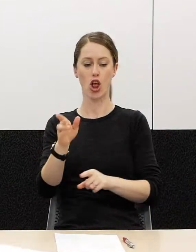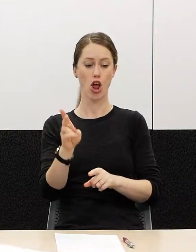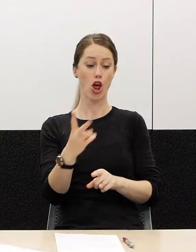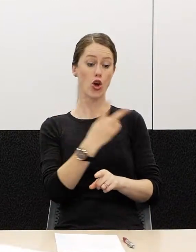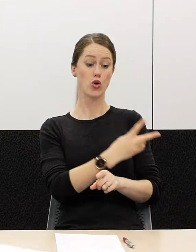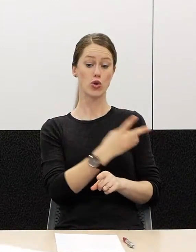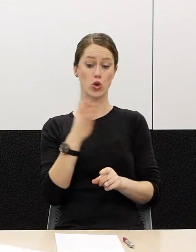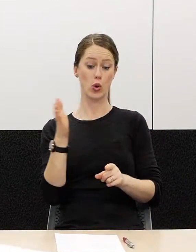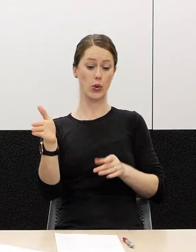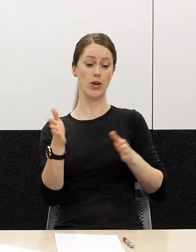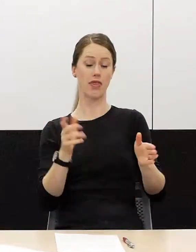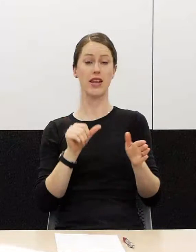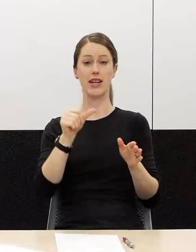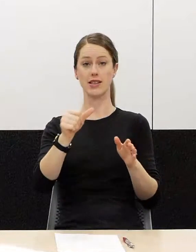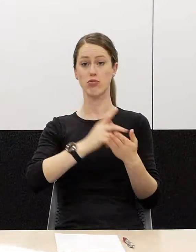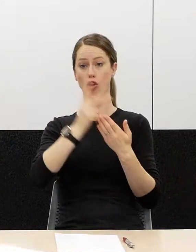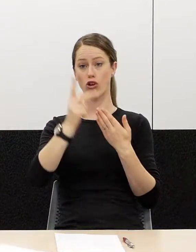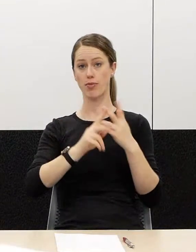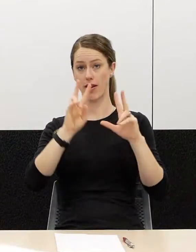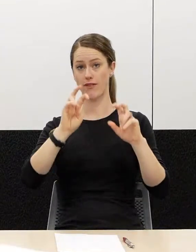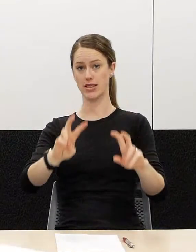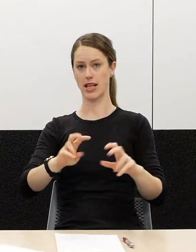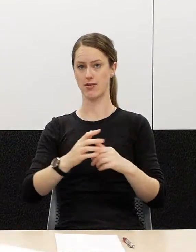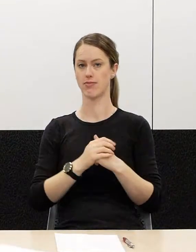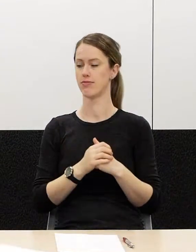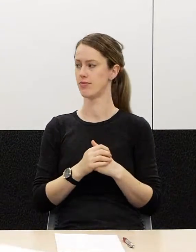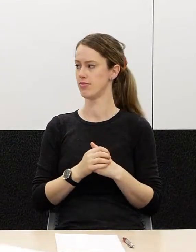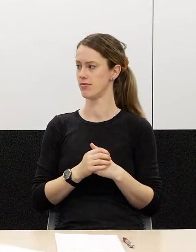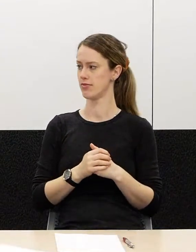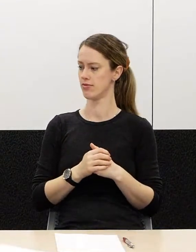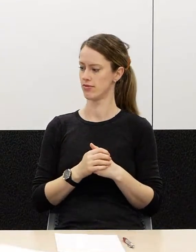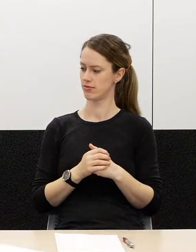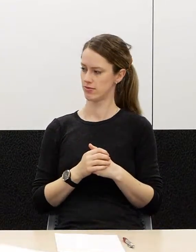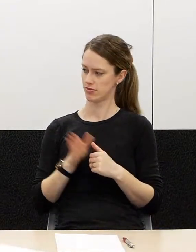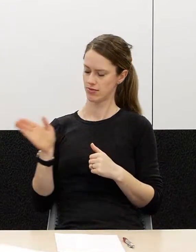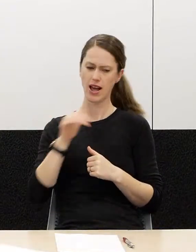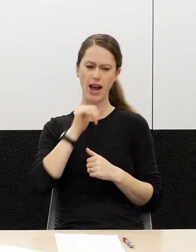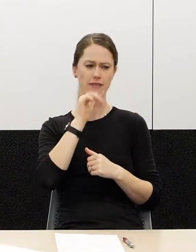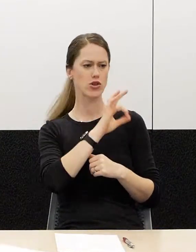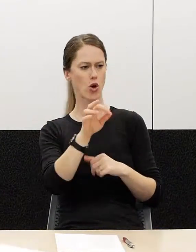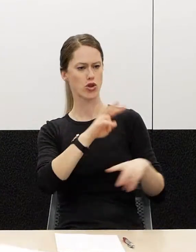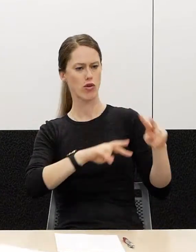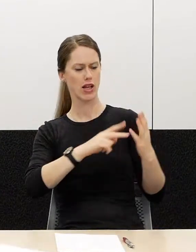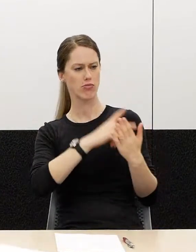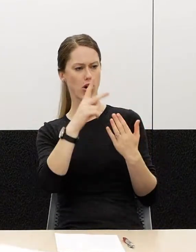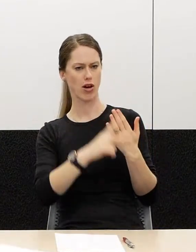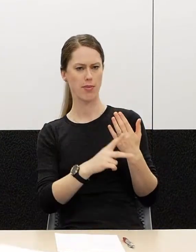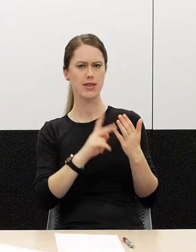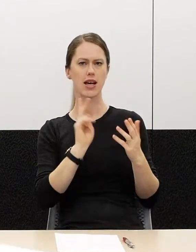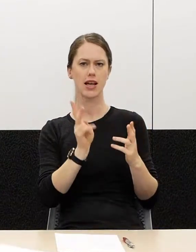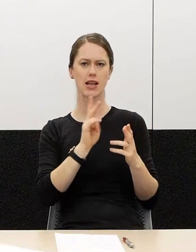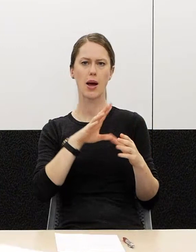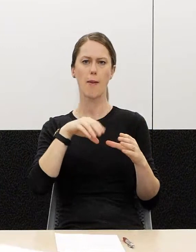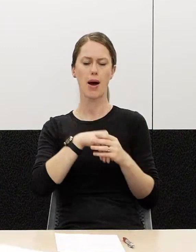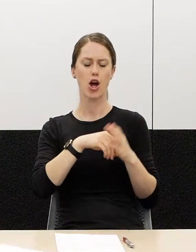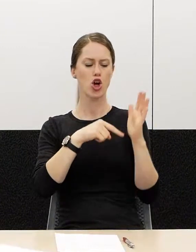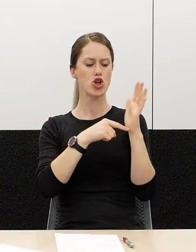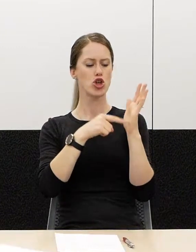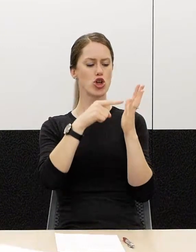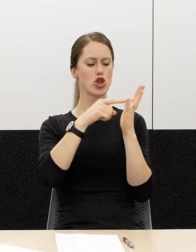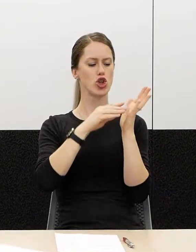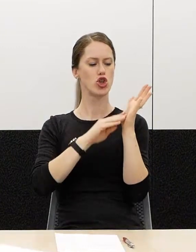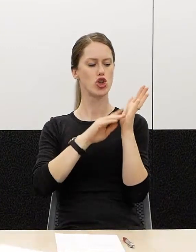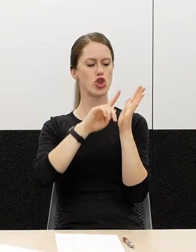next programs that are sort of being investigated. And actually, where there aren't screening programs, is part of our tumour stream work. When